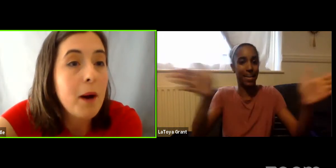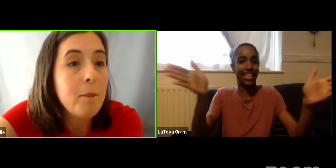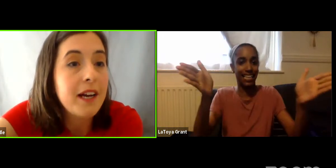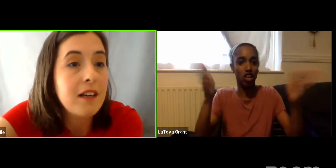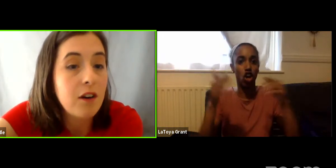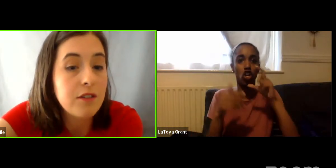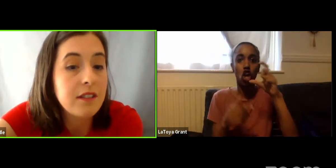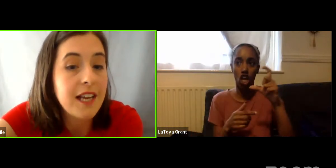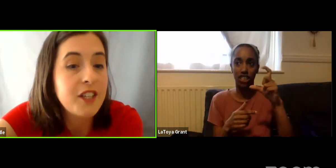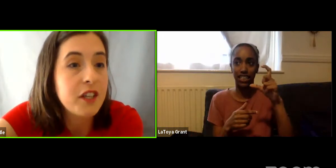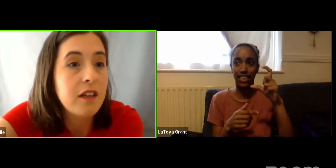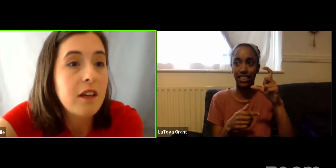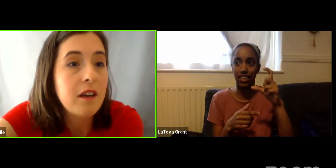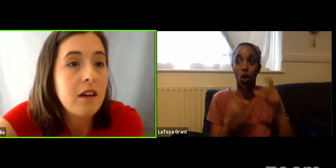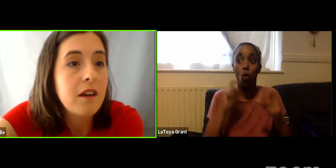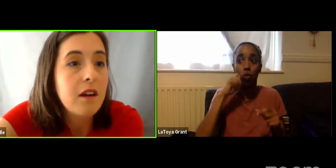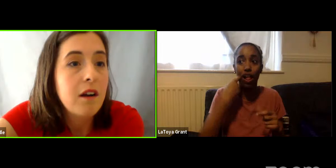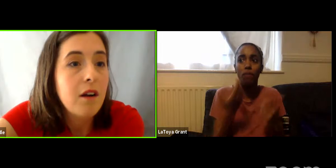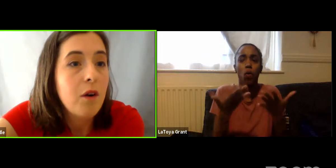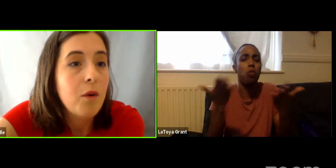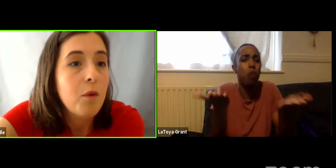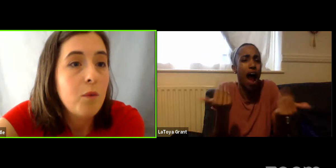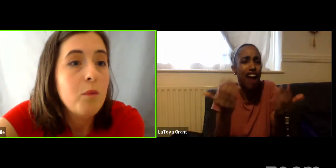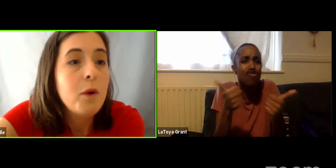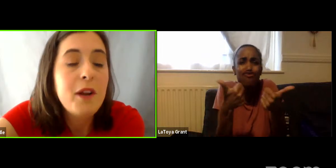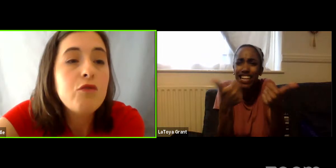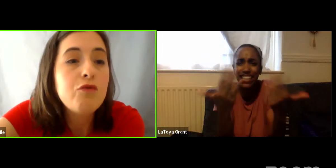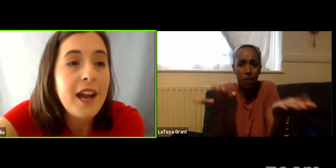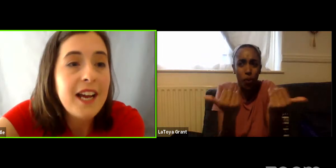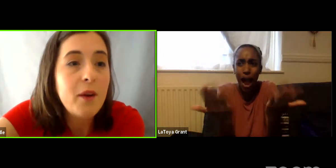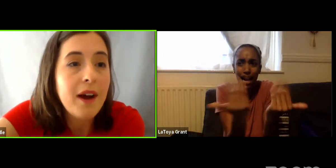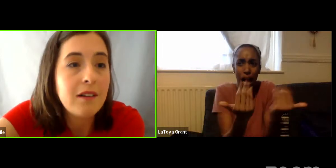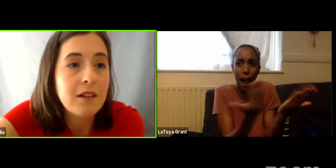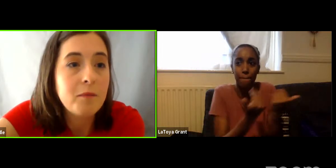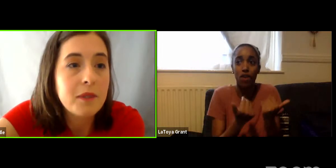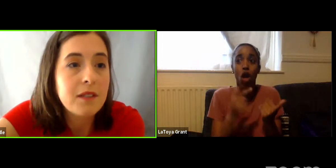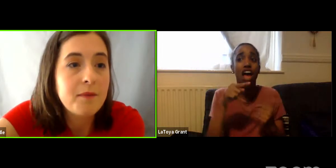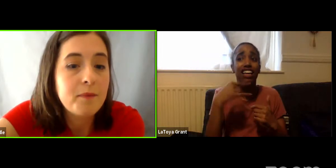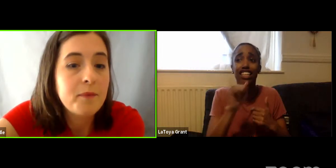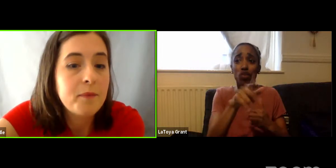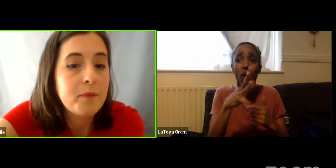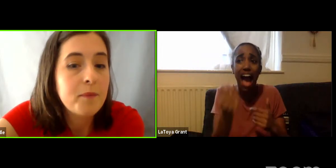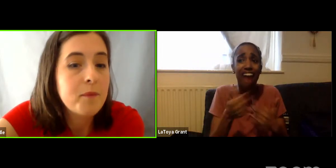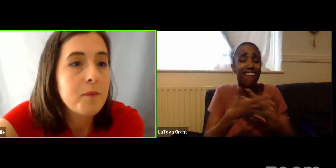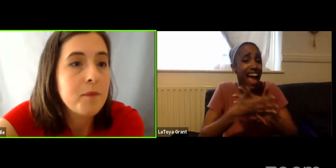in the public consultation will be greatly welcomed.